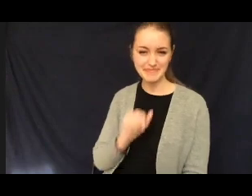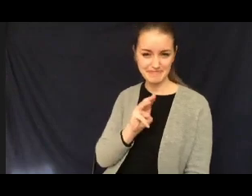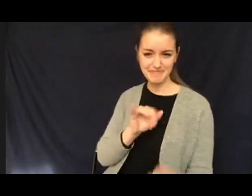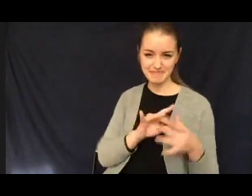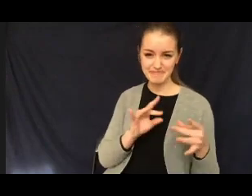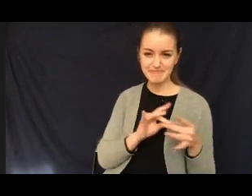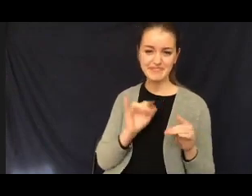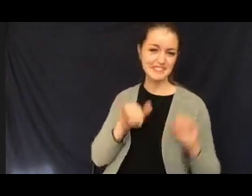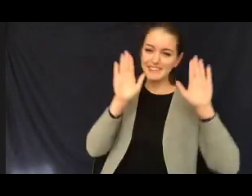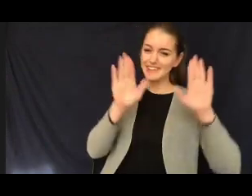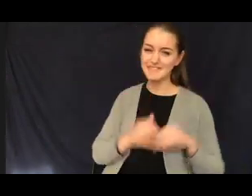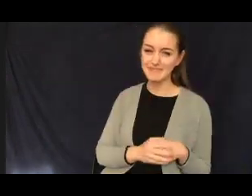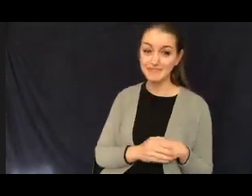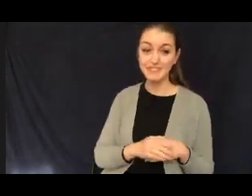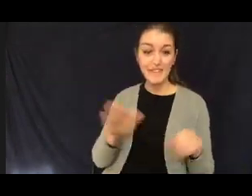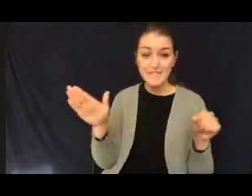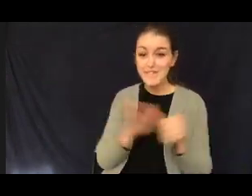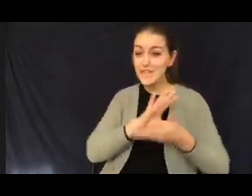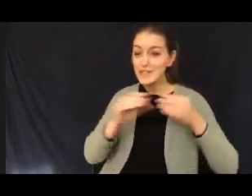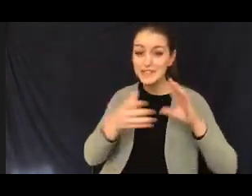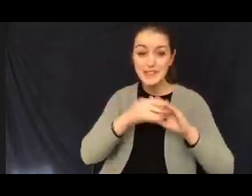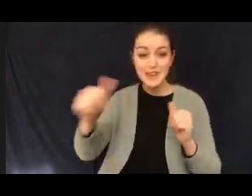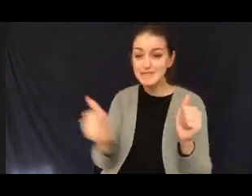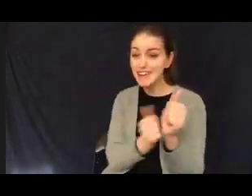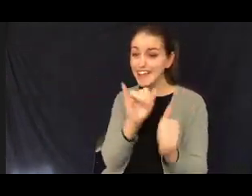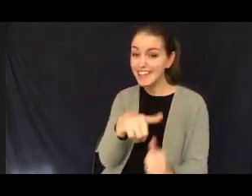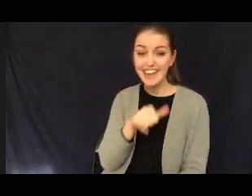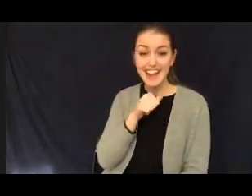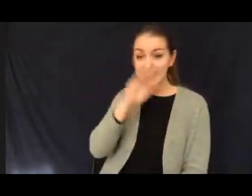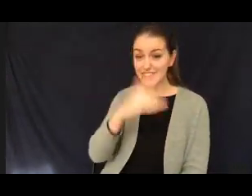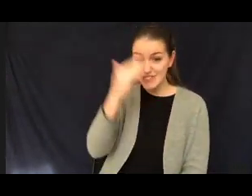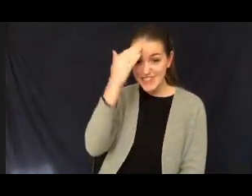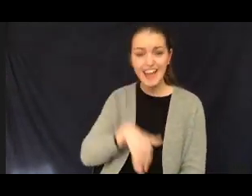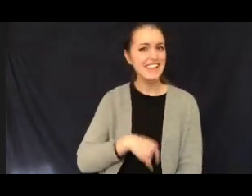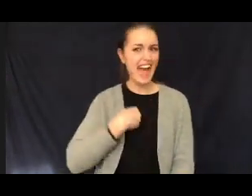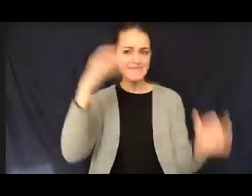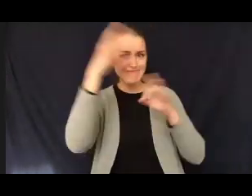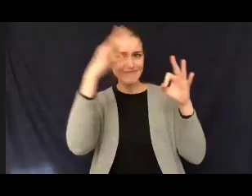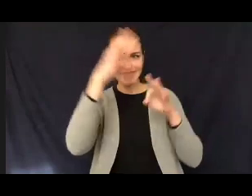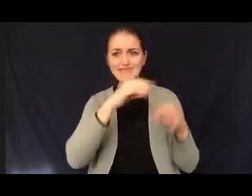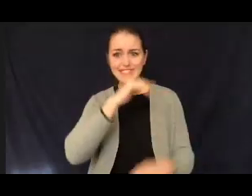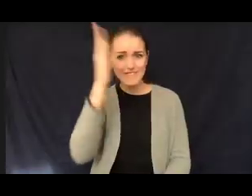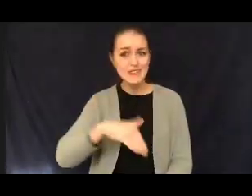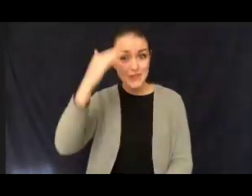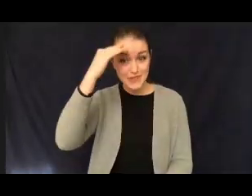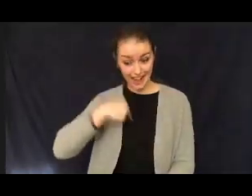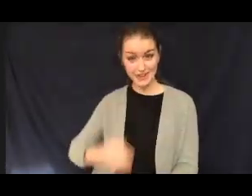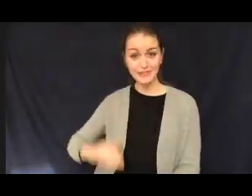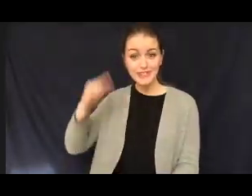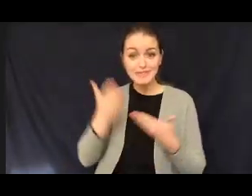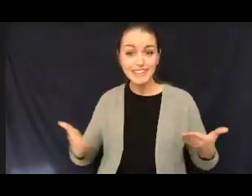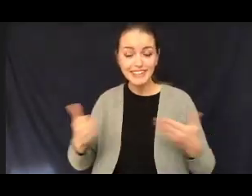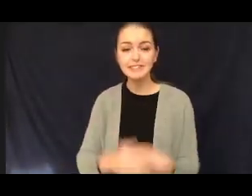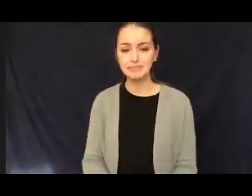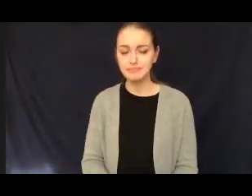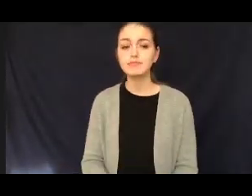That's great. Whole story about it. Yeah. I need to. I didn't know that either. I grew up Right. here. I Yeah. had no idea. So back here,